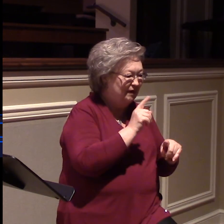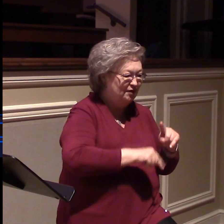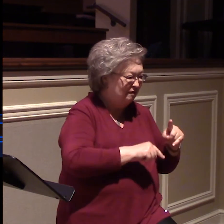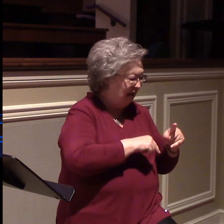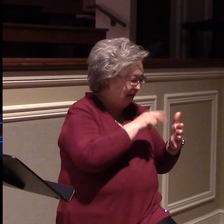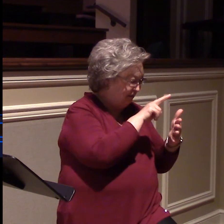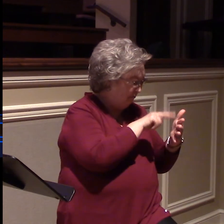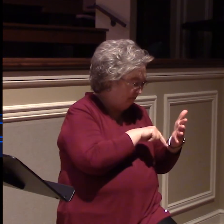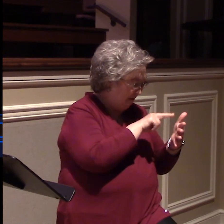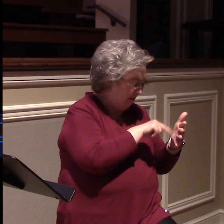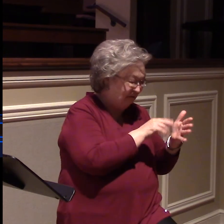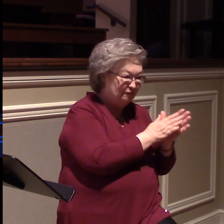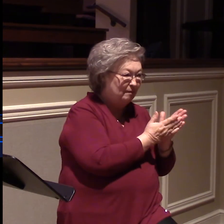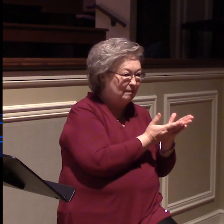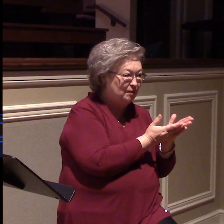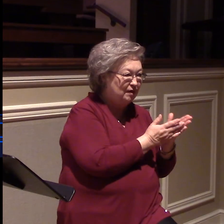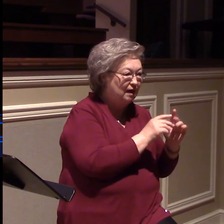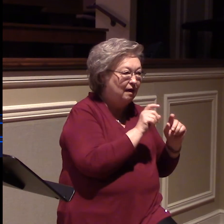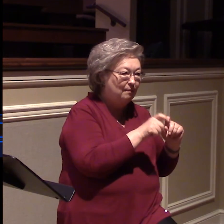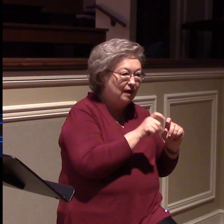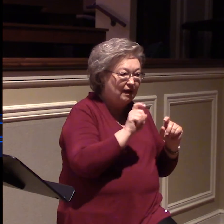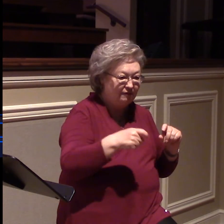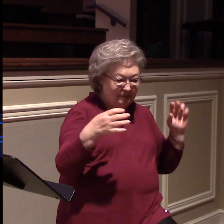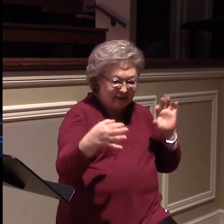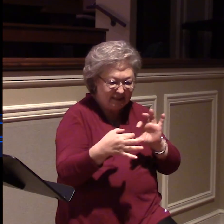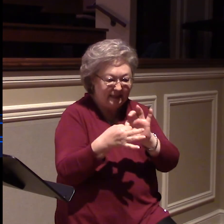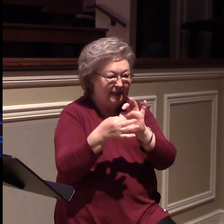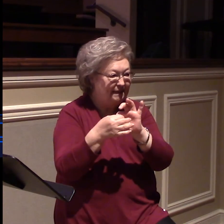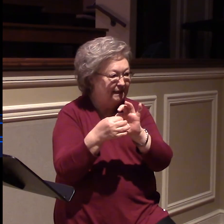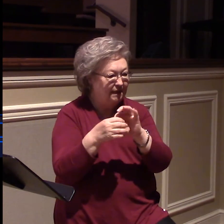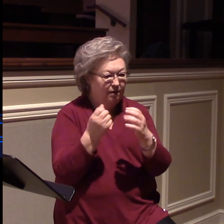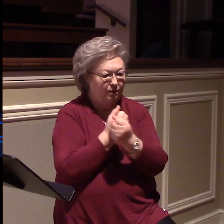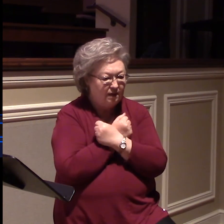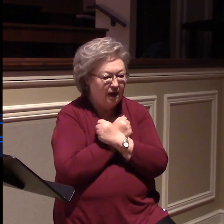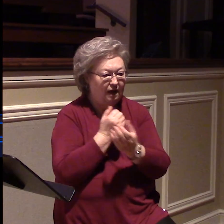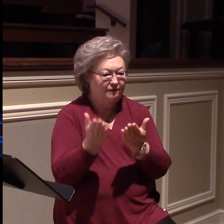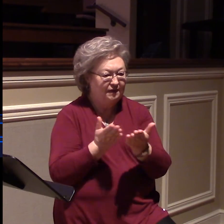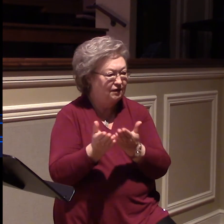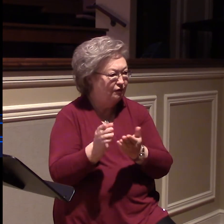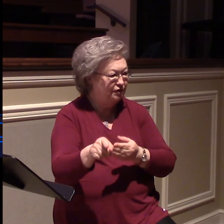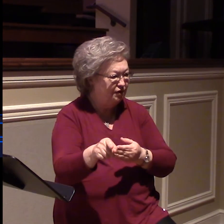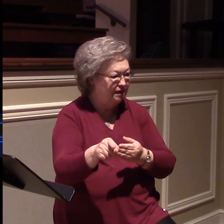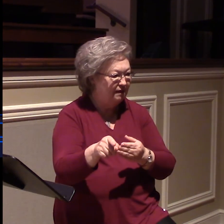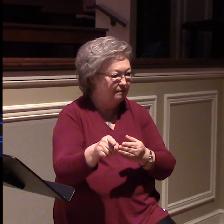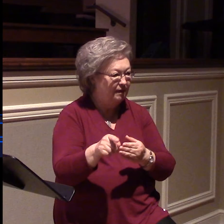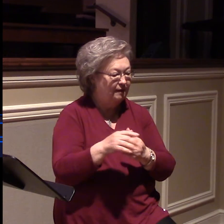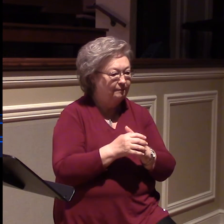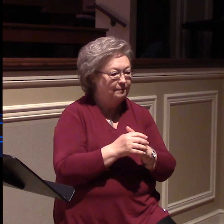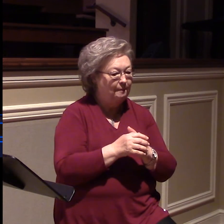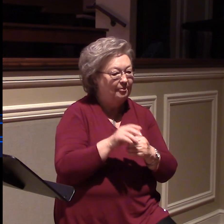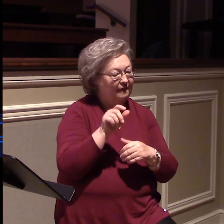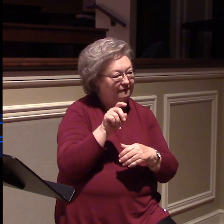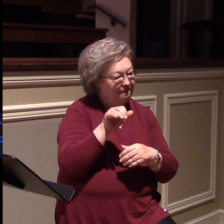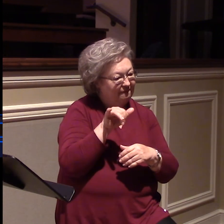but it's an embodied and an engaged leadership of love and service and sacrifice, even and especially when things are very difficult. That kind